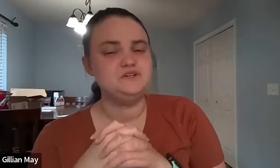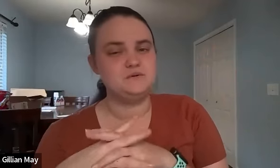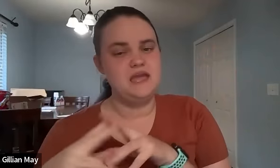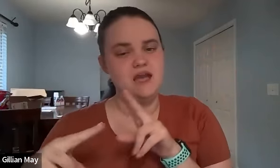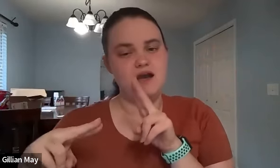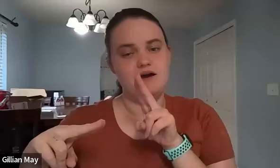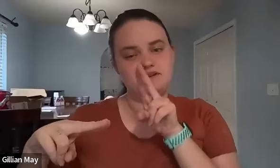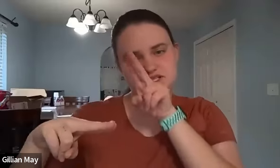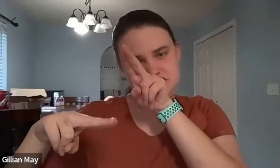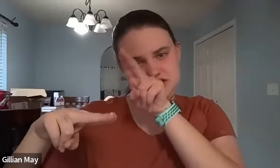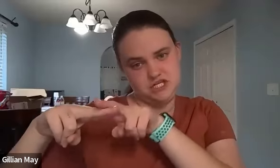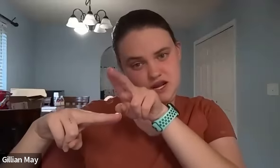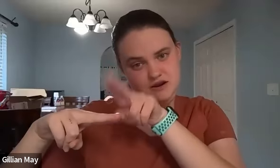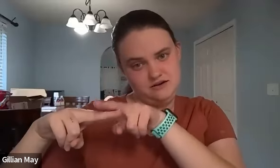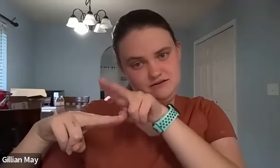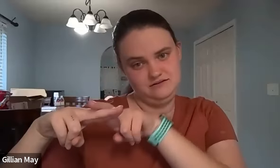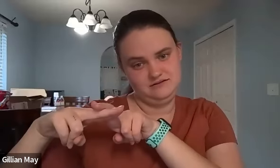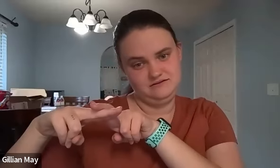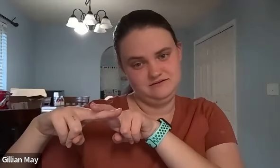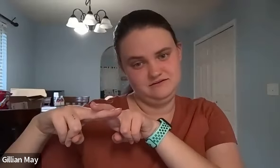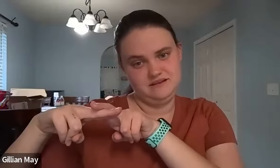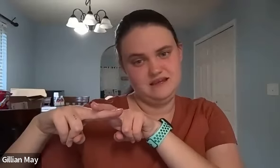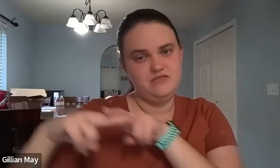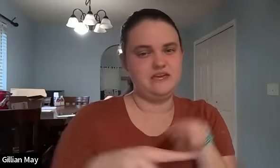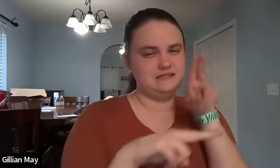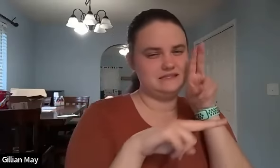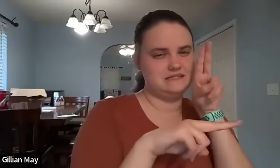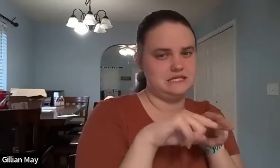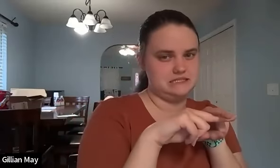So we have chair and then sit.